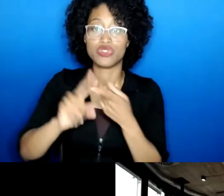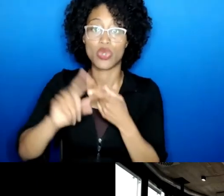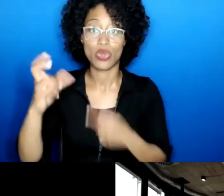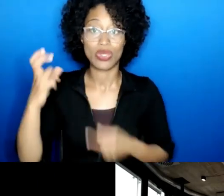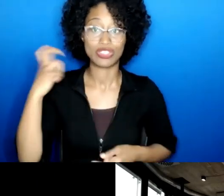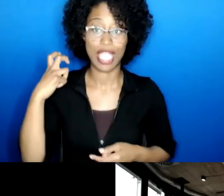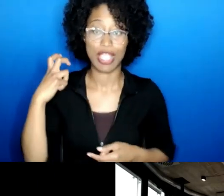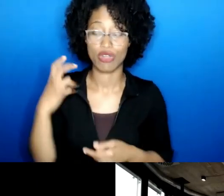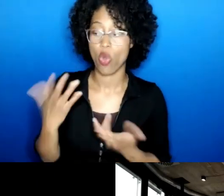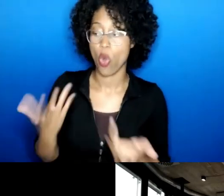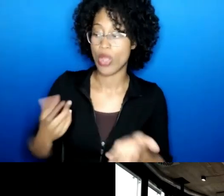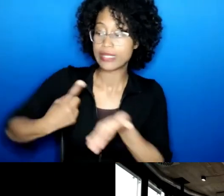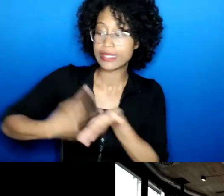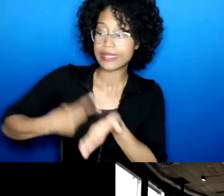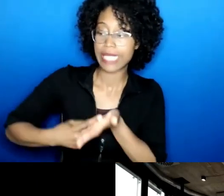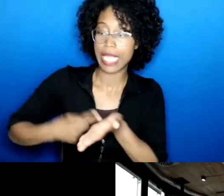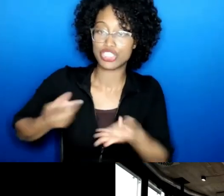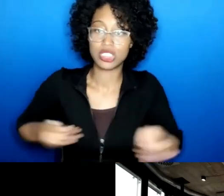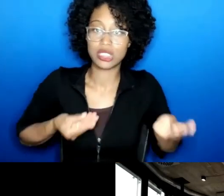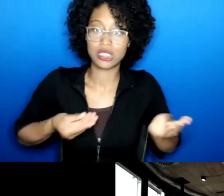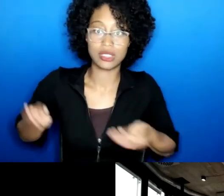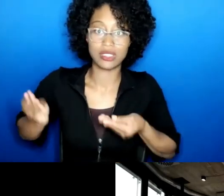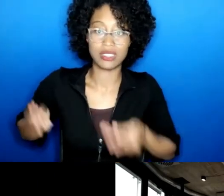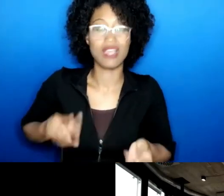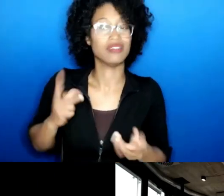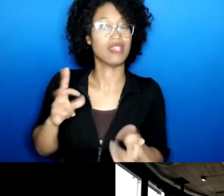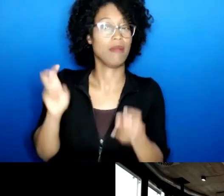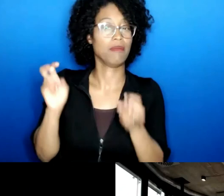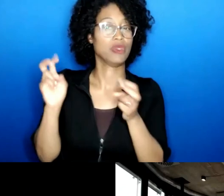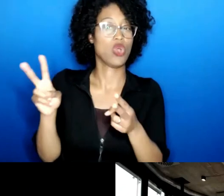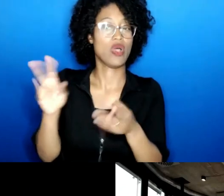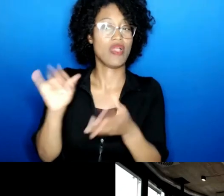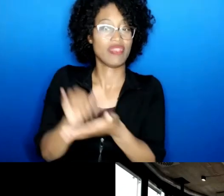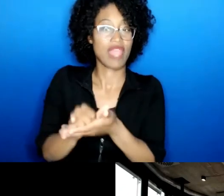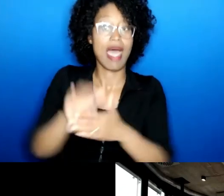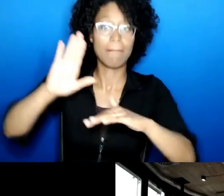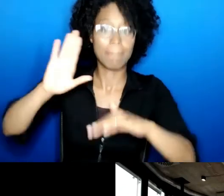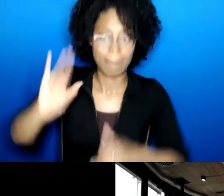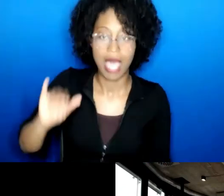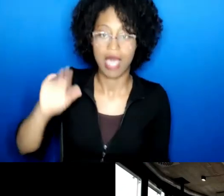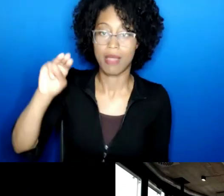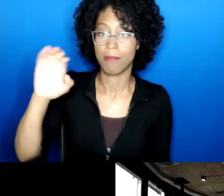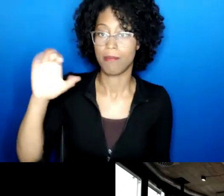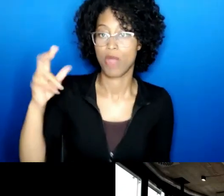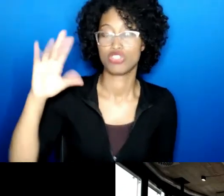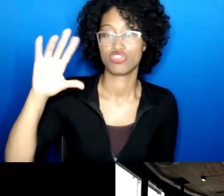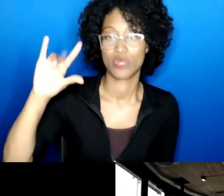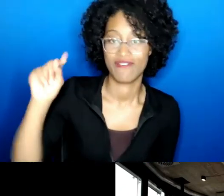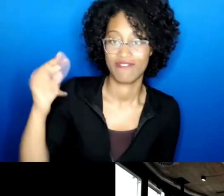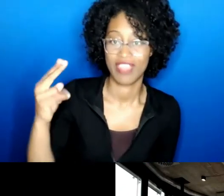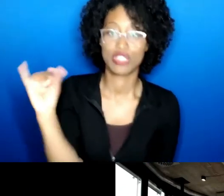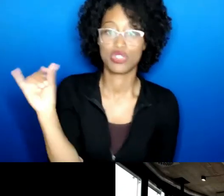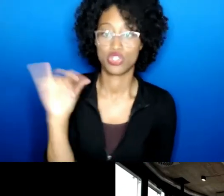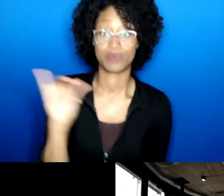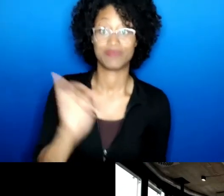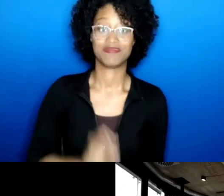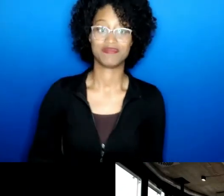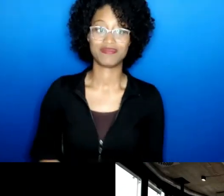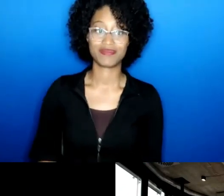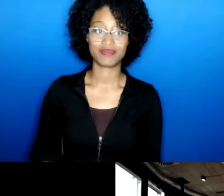the time to upload also by the 25th of March, a commentary paper.